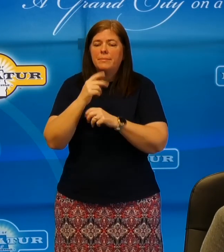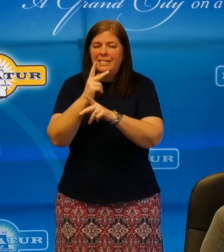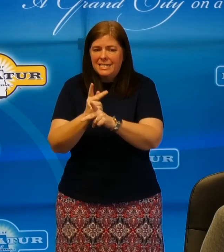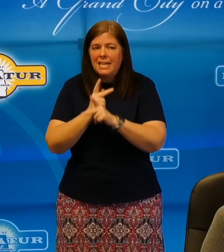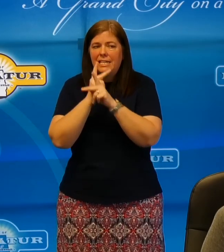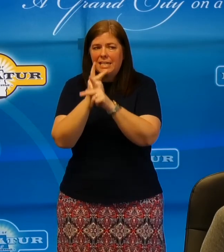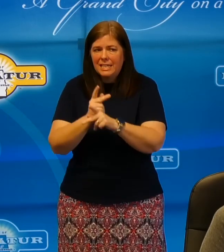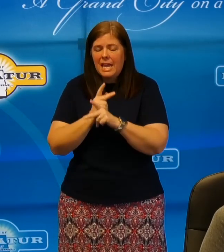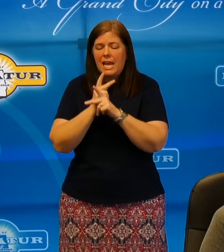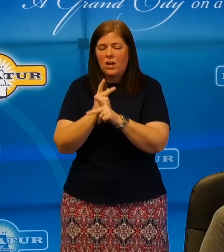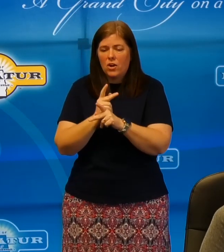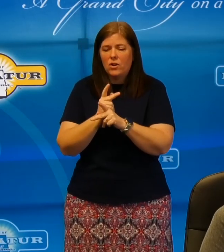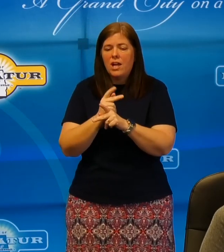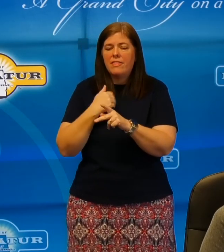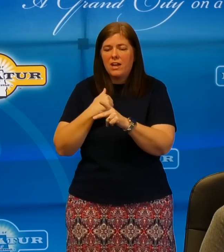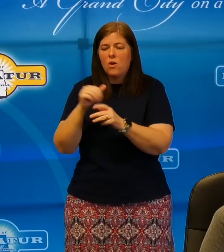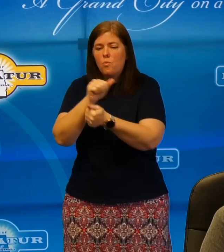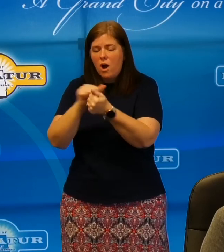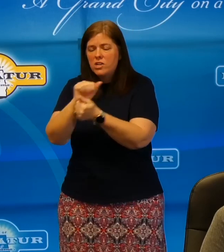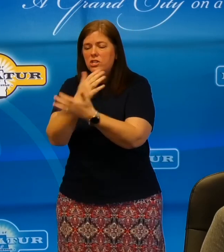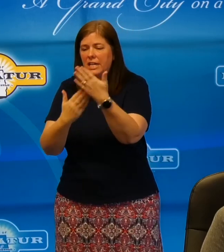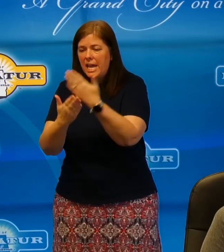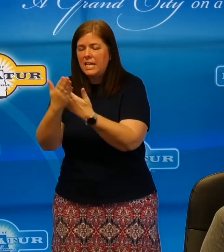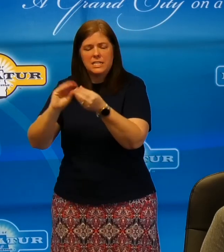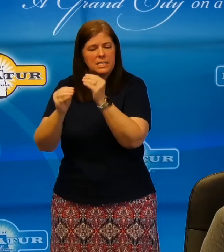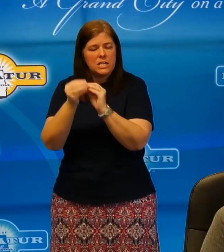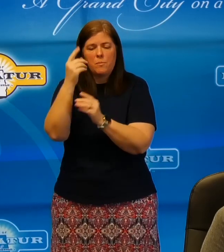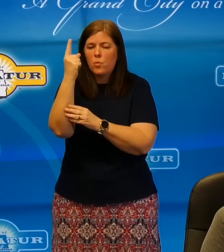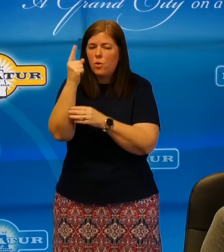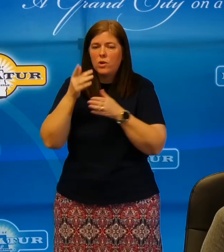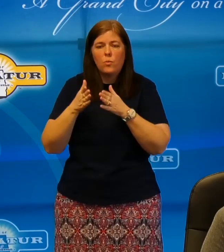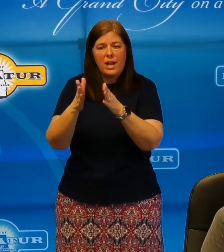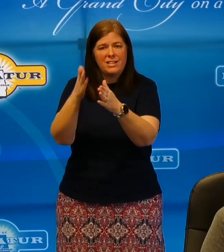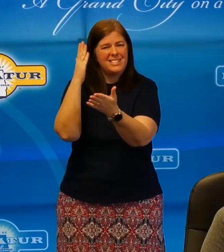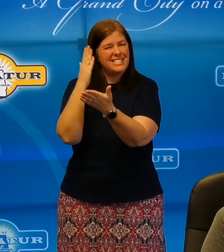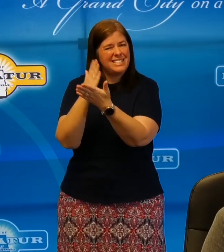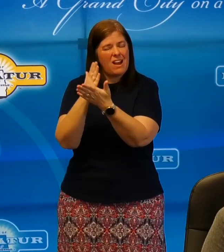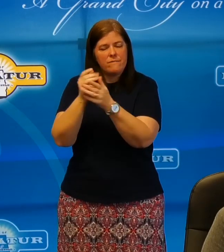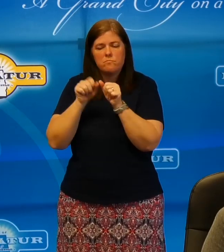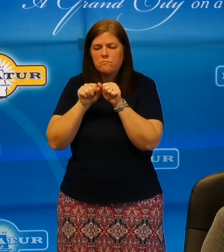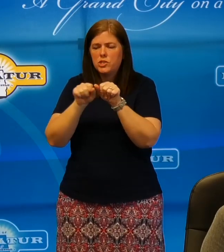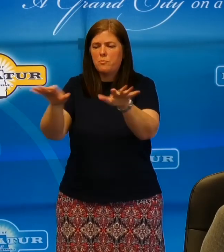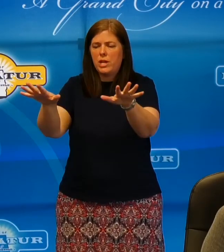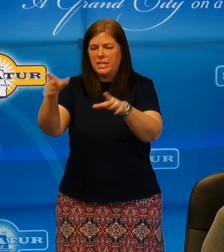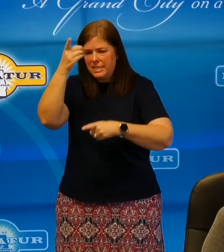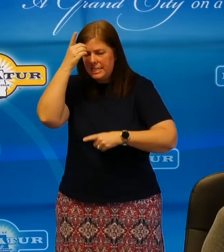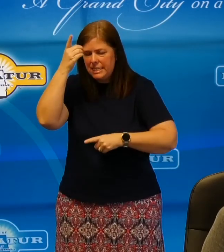things that we always do. We wash our hands. That is the number one way that we can keep from spreading disease.